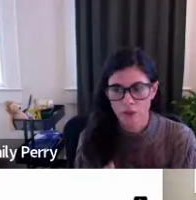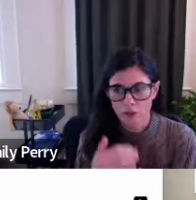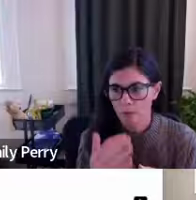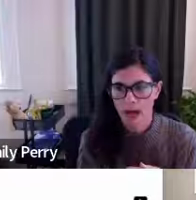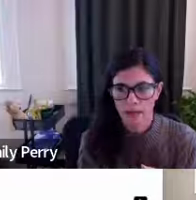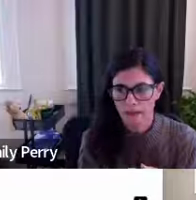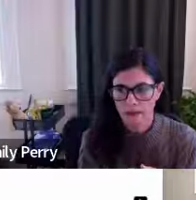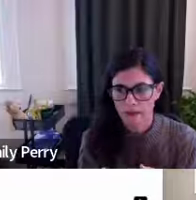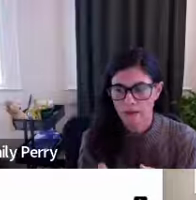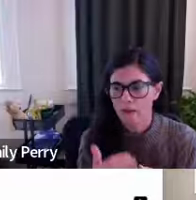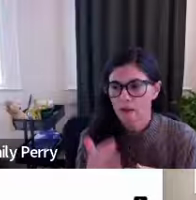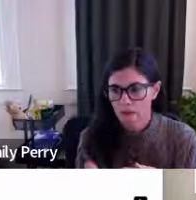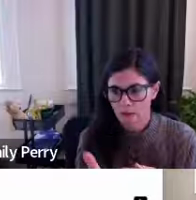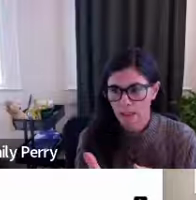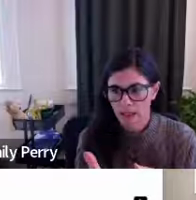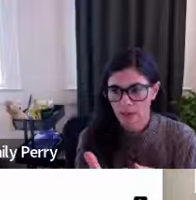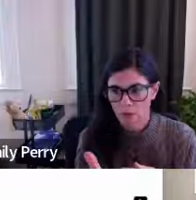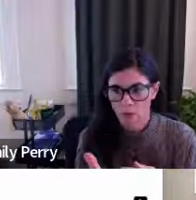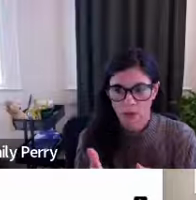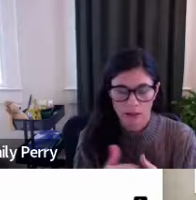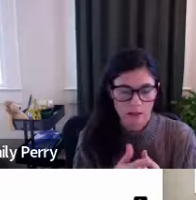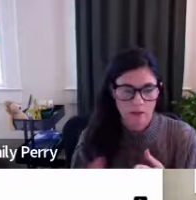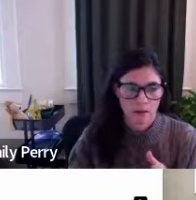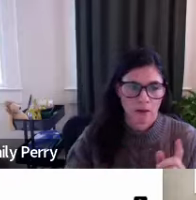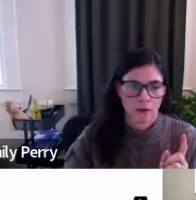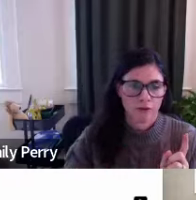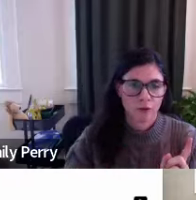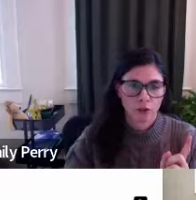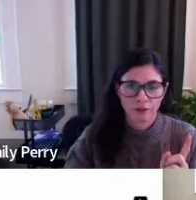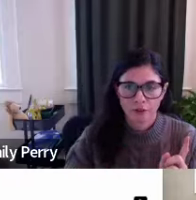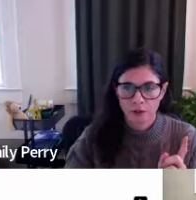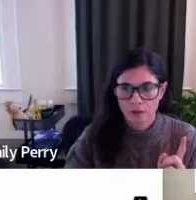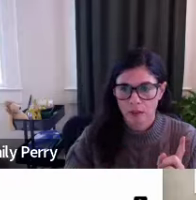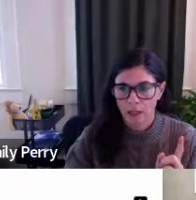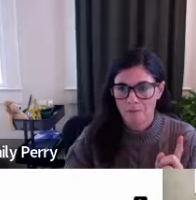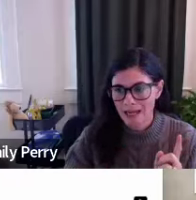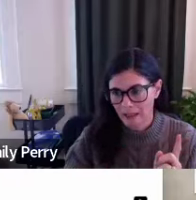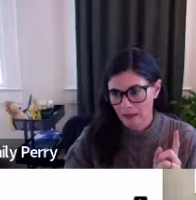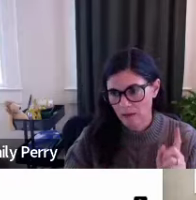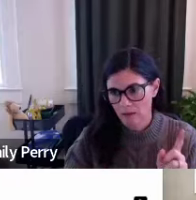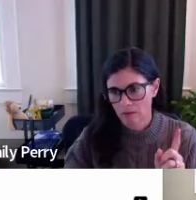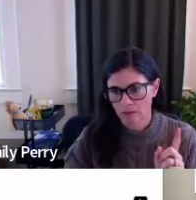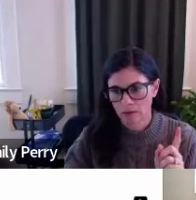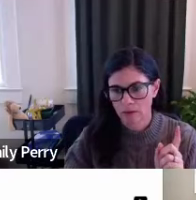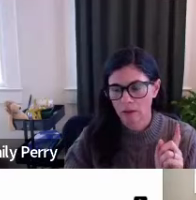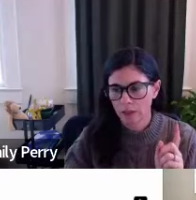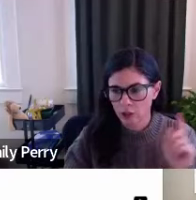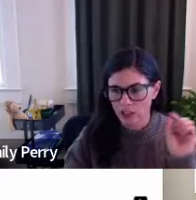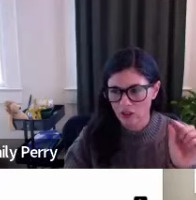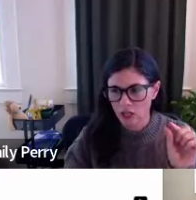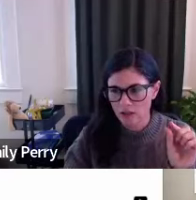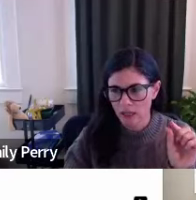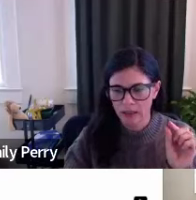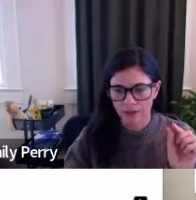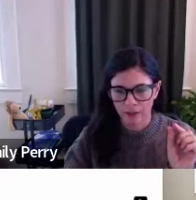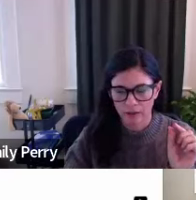you can always just come back to this to get those recording links. For folks in maintenance, the location